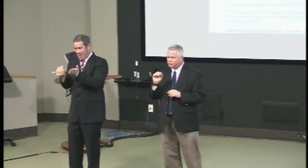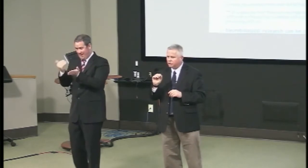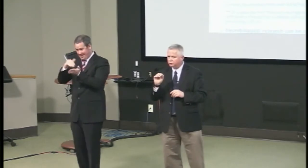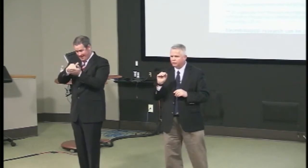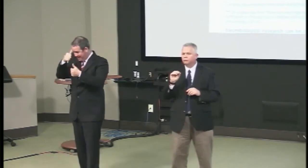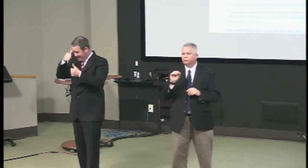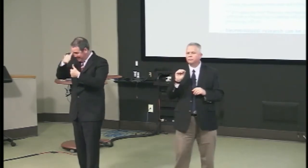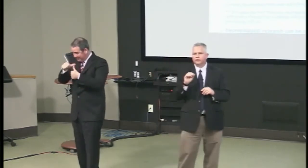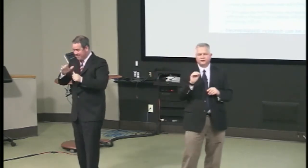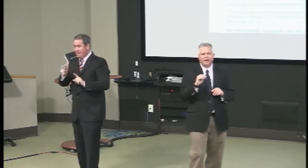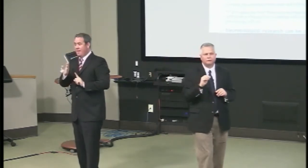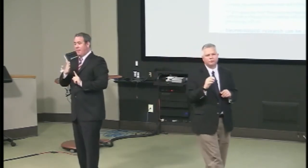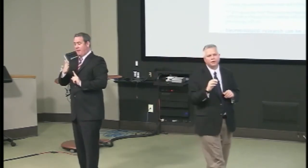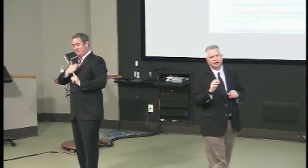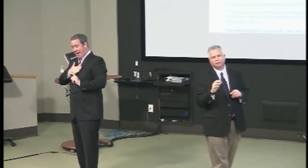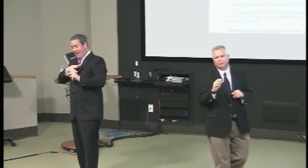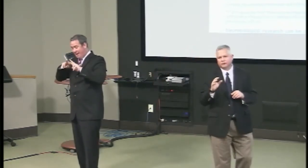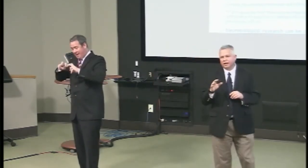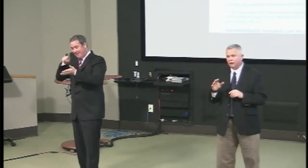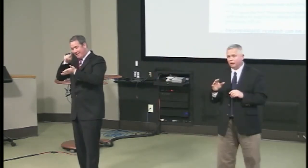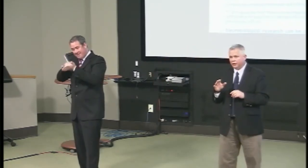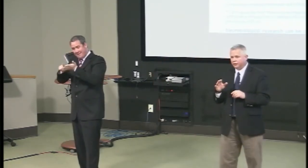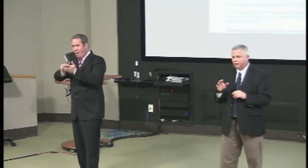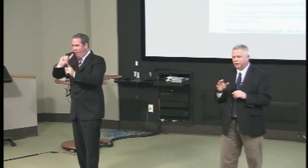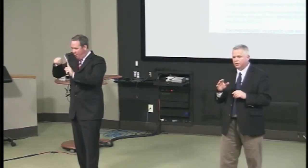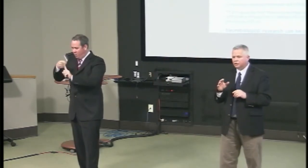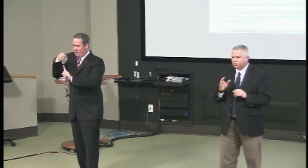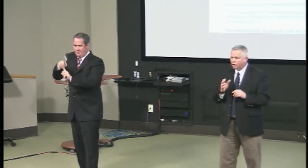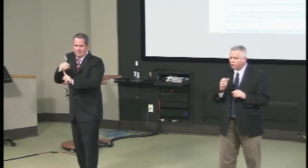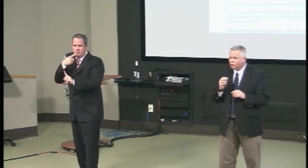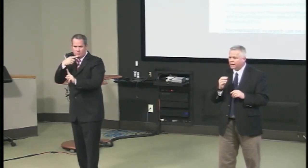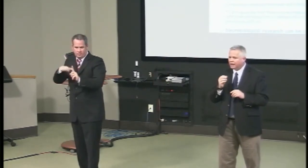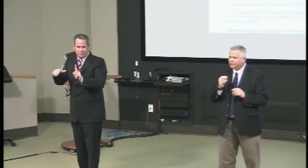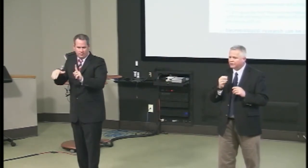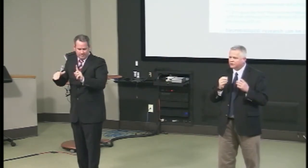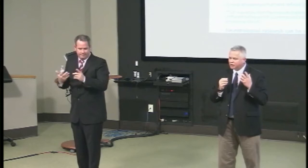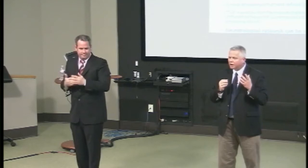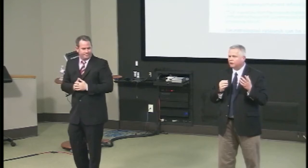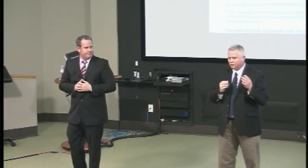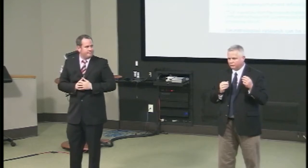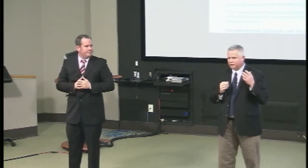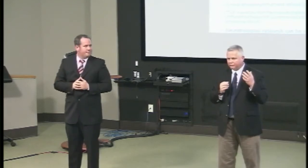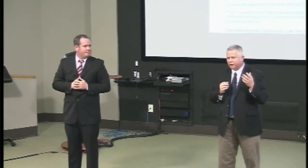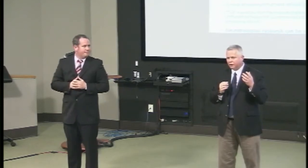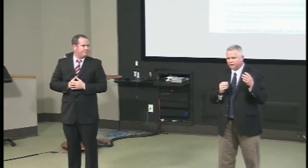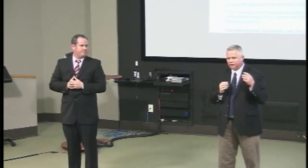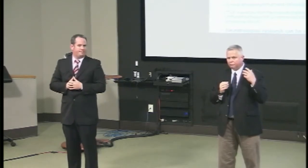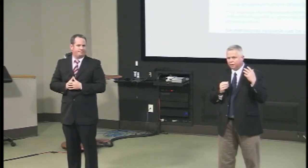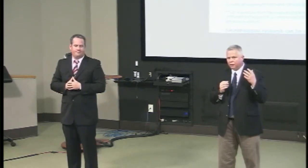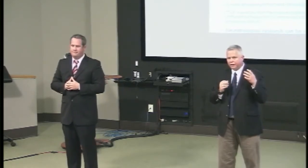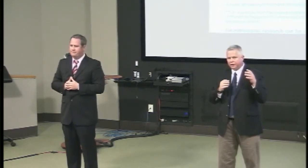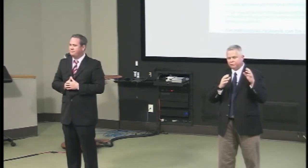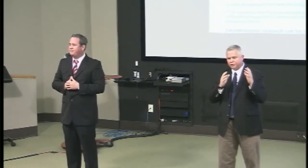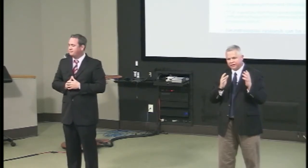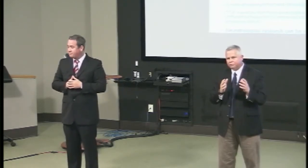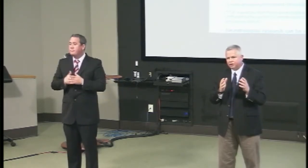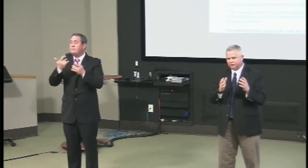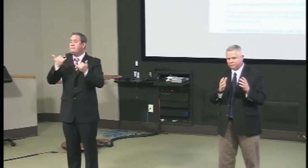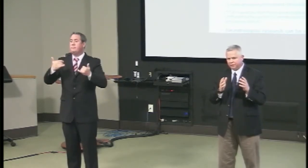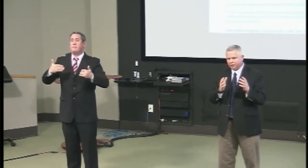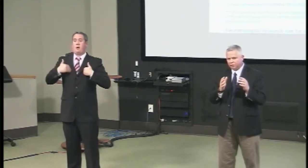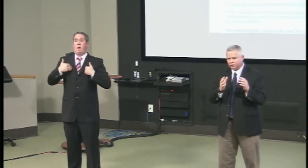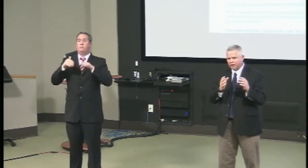young children who will present with reading problems later on show subtle difficulties both in